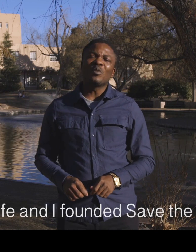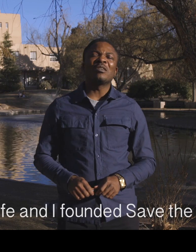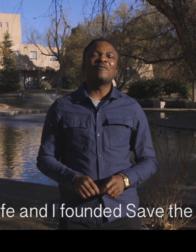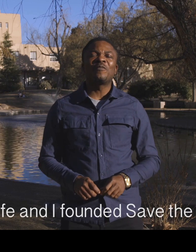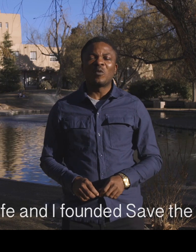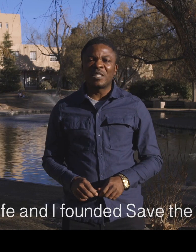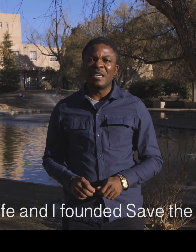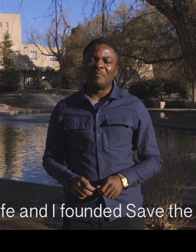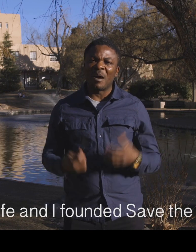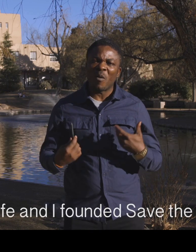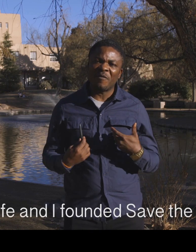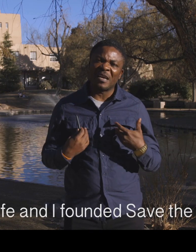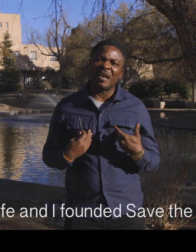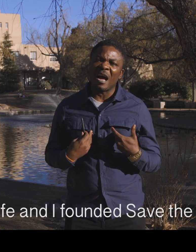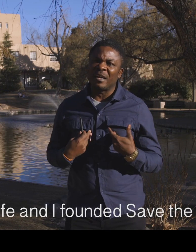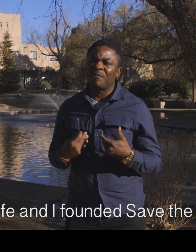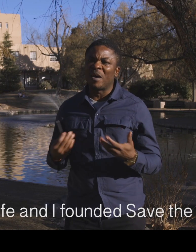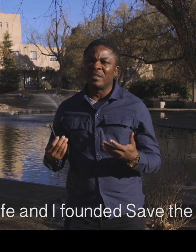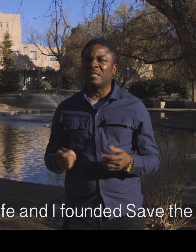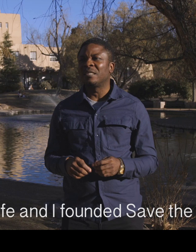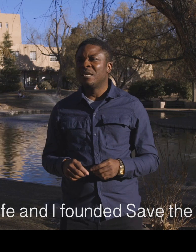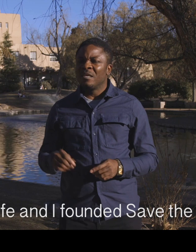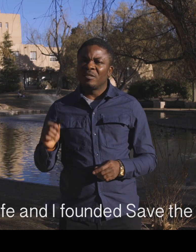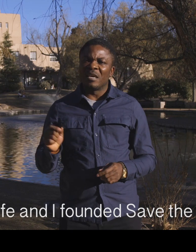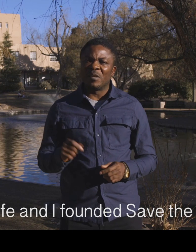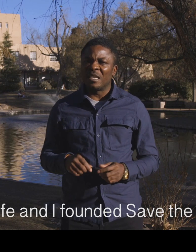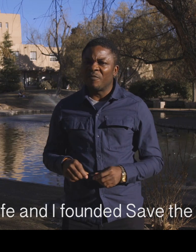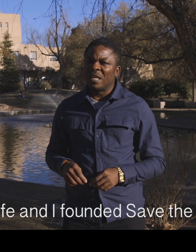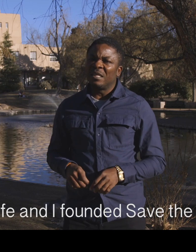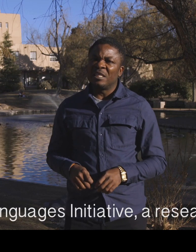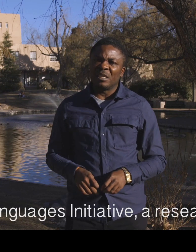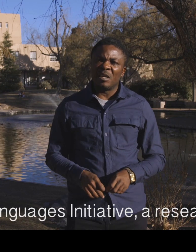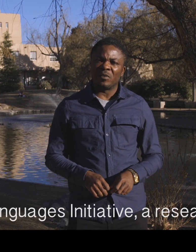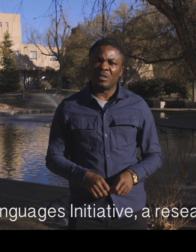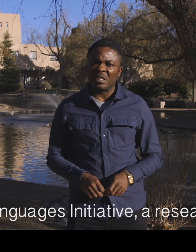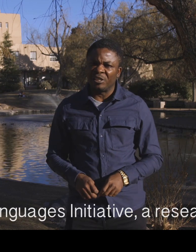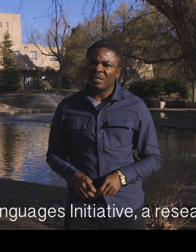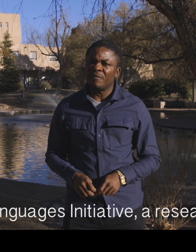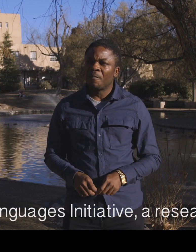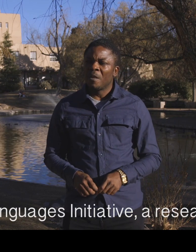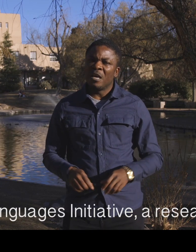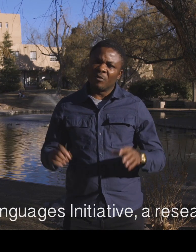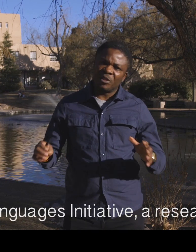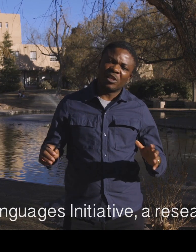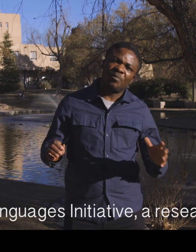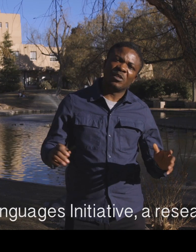2014, my wife and I founded Save the Deaf and Endangered Languages Initiative, a research-based